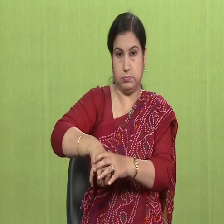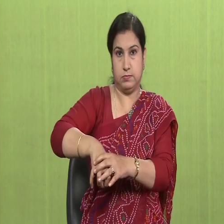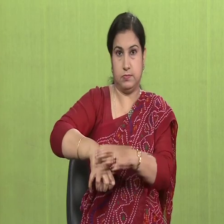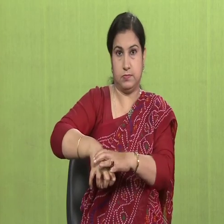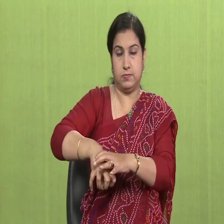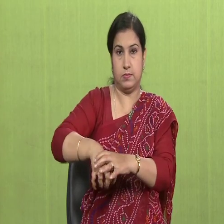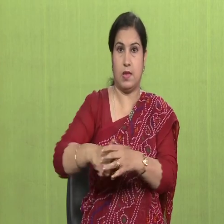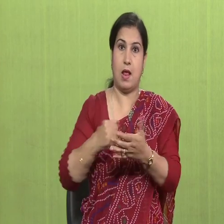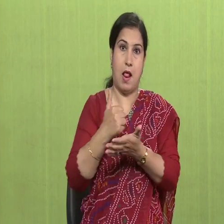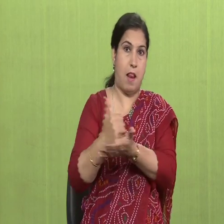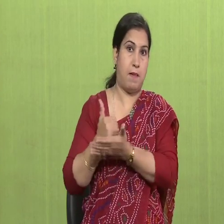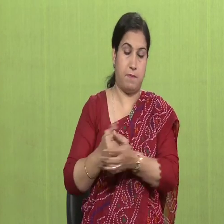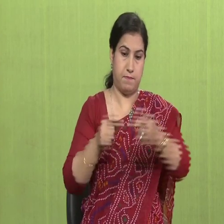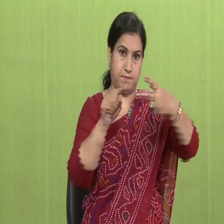Third reason is